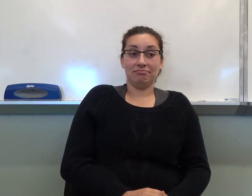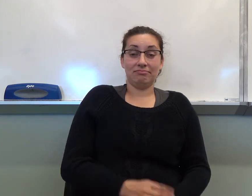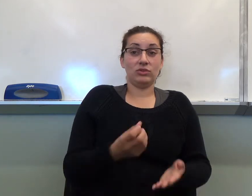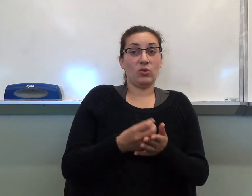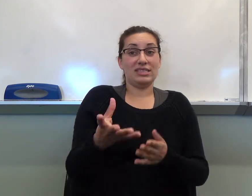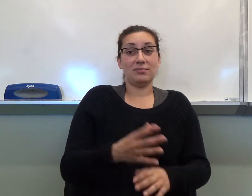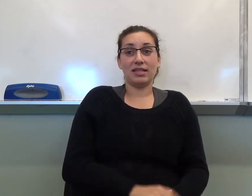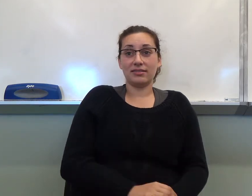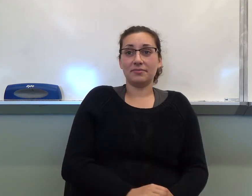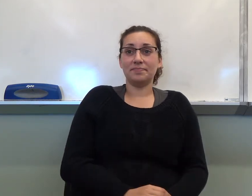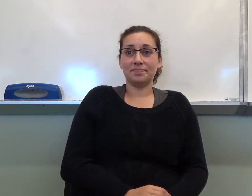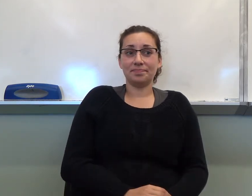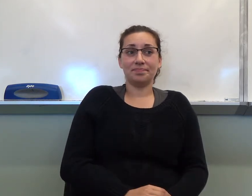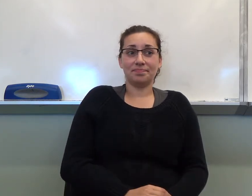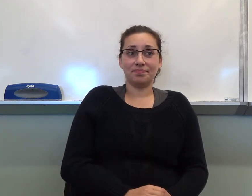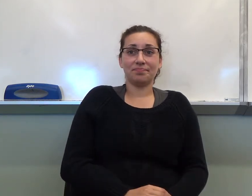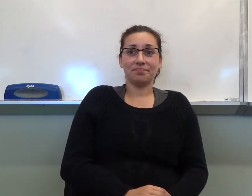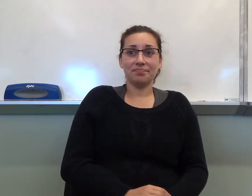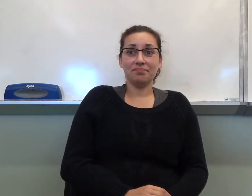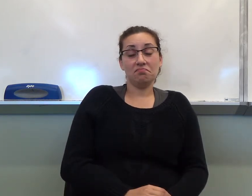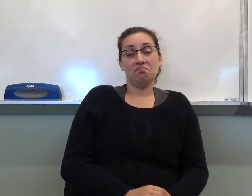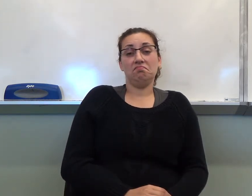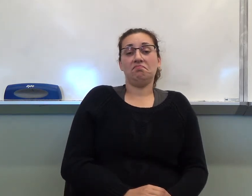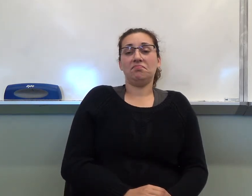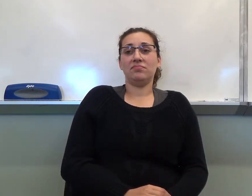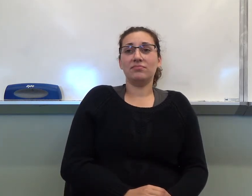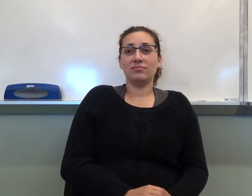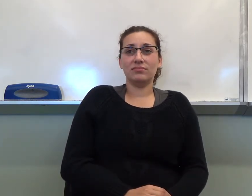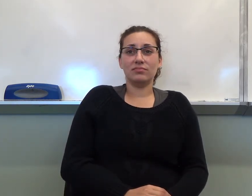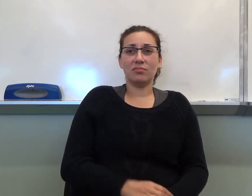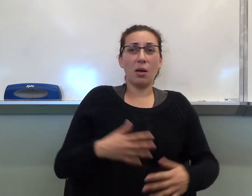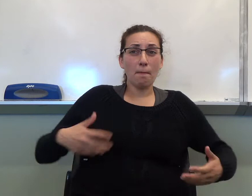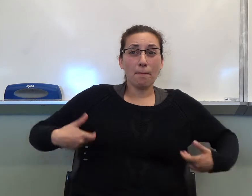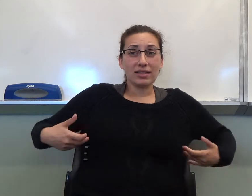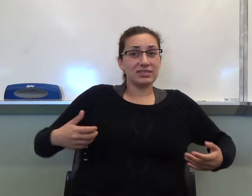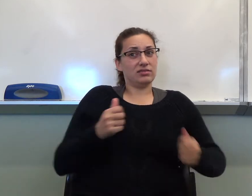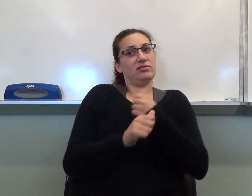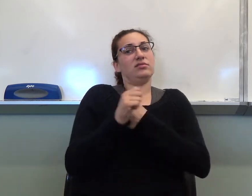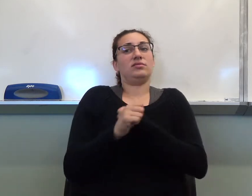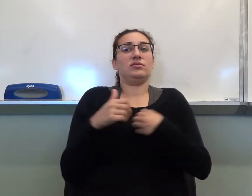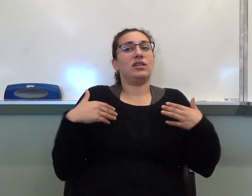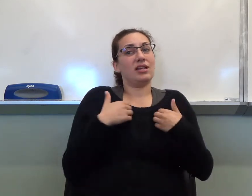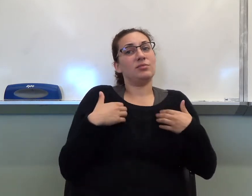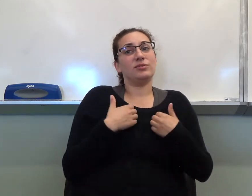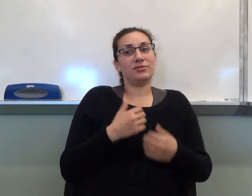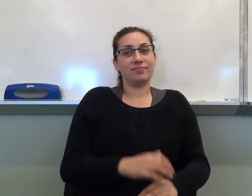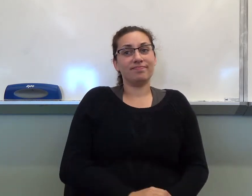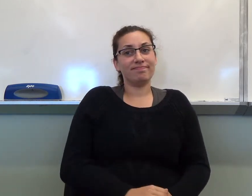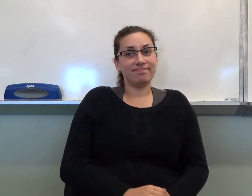anything. They contract it out to other corporations, right? So someone's got to make a jet engine, someone's got to make